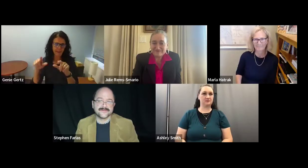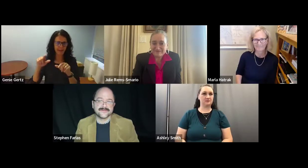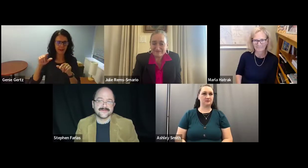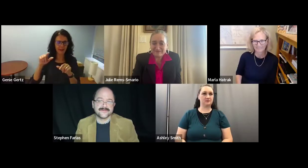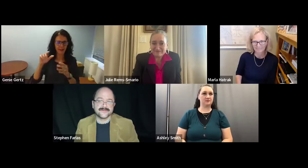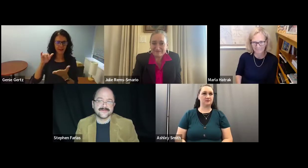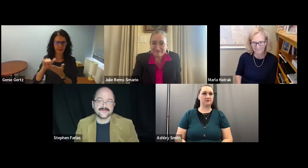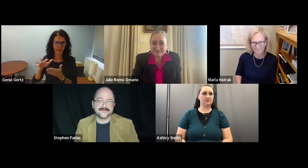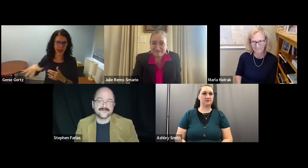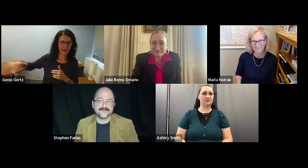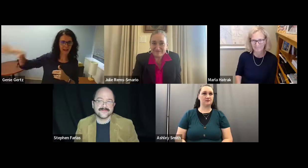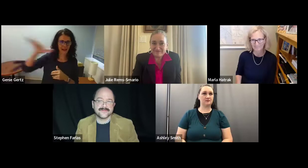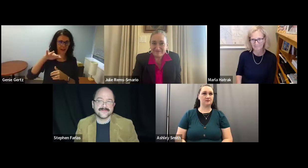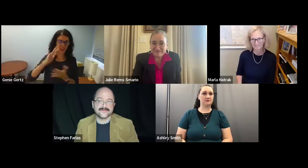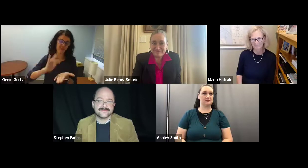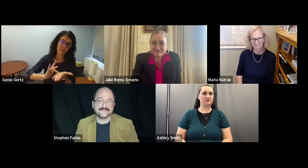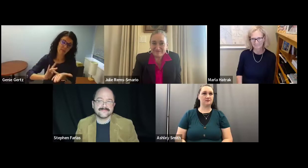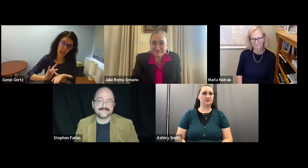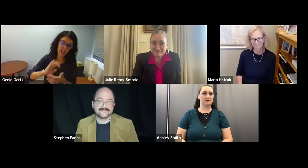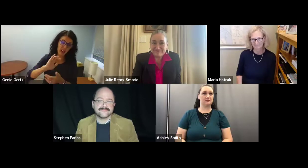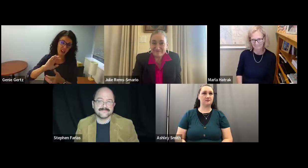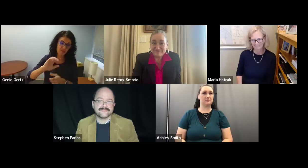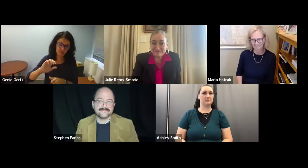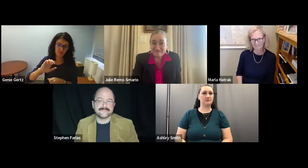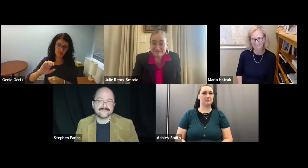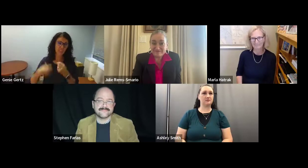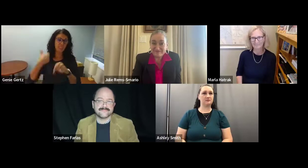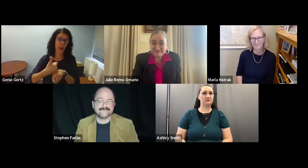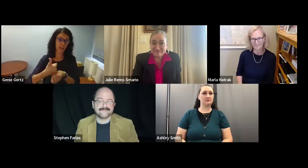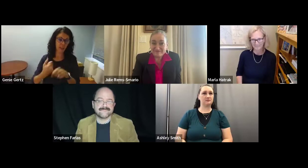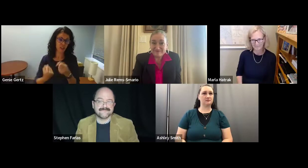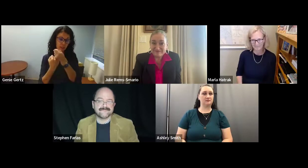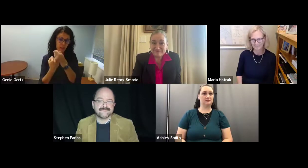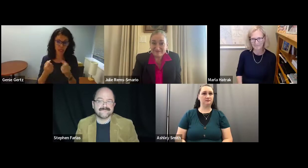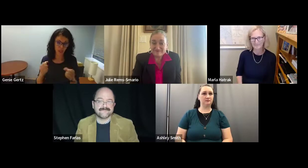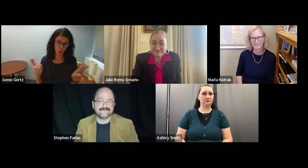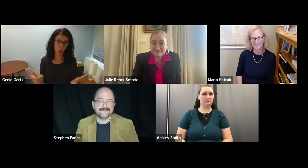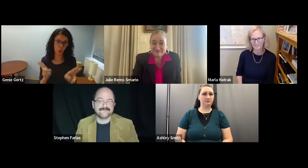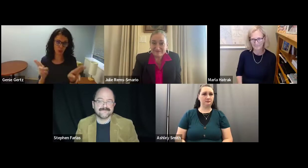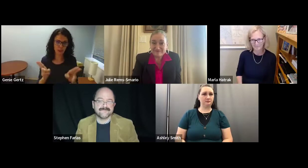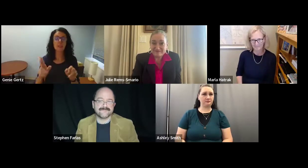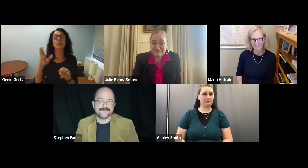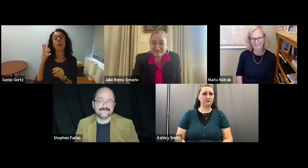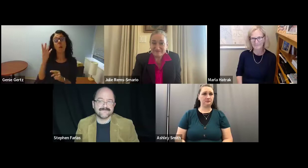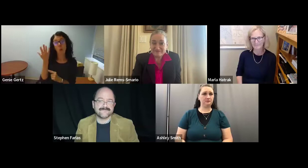actions of the framing, the medical framing